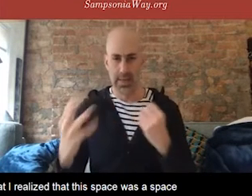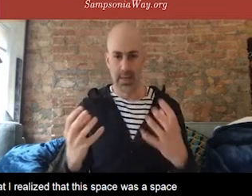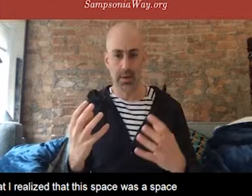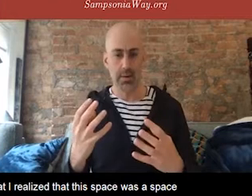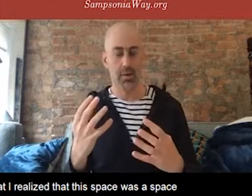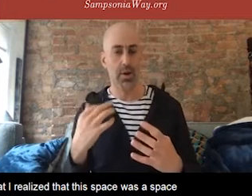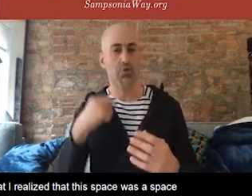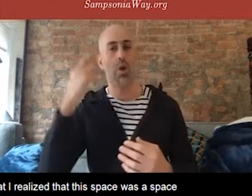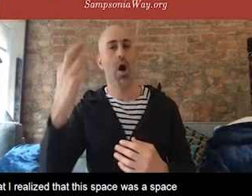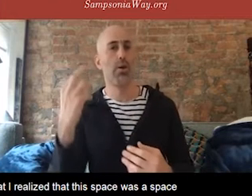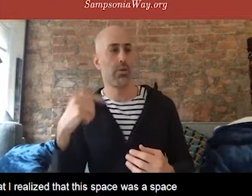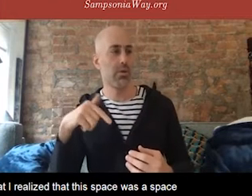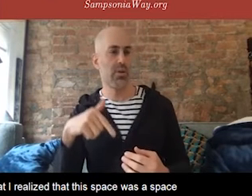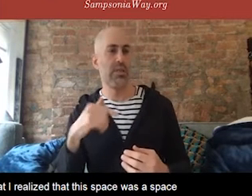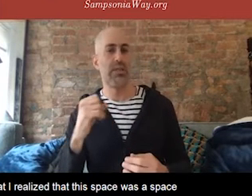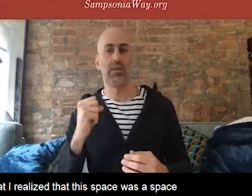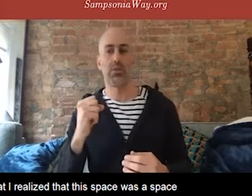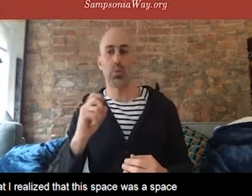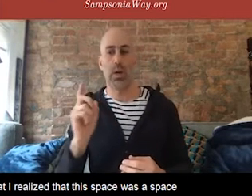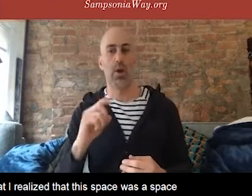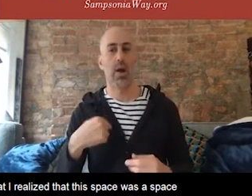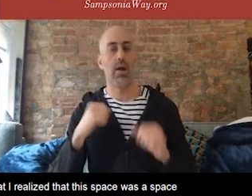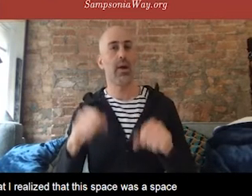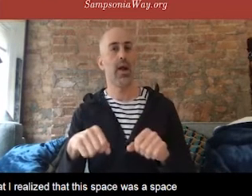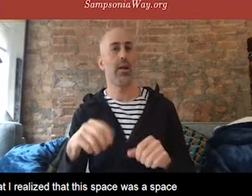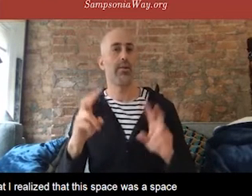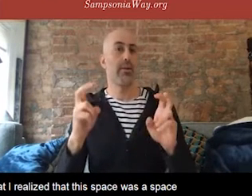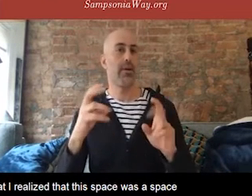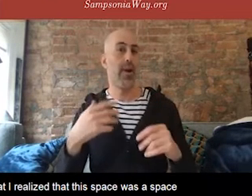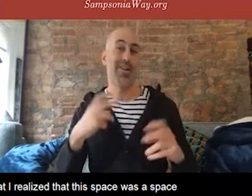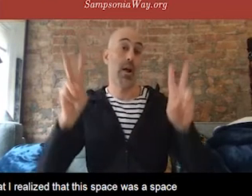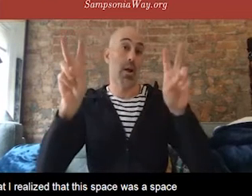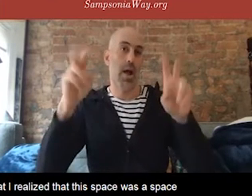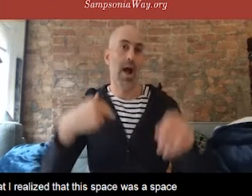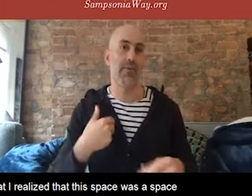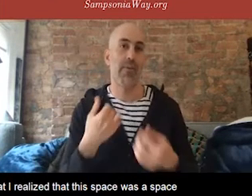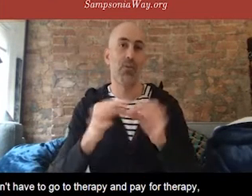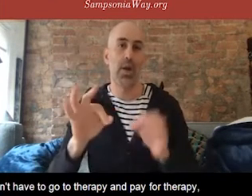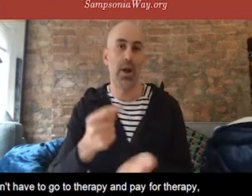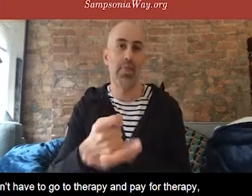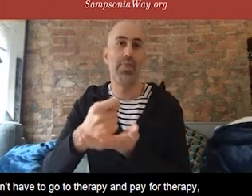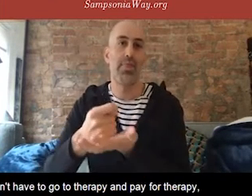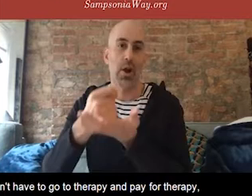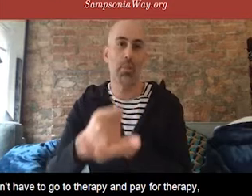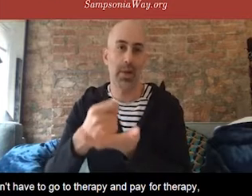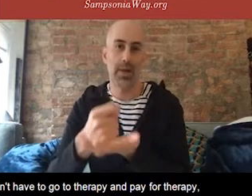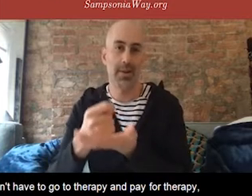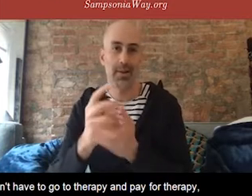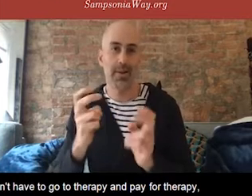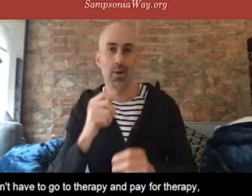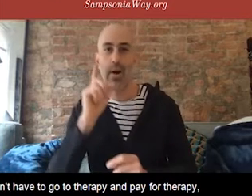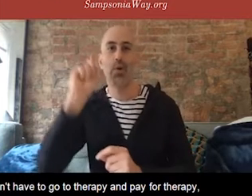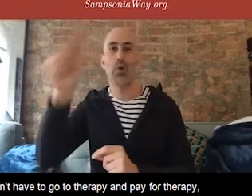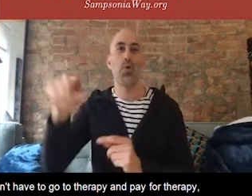And then two things happened. One was that I realized that this space was a space where I